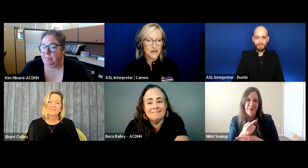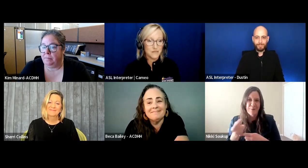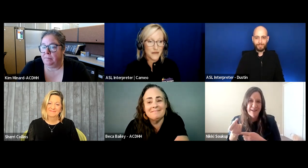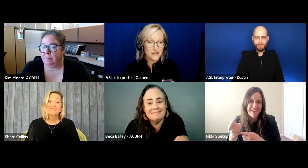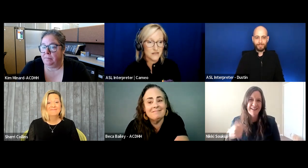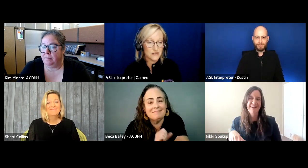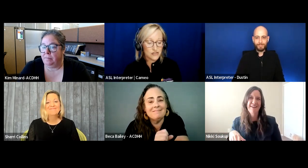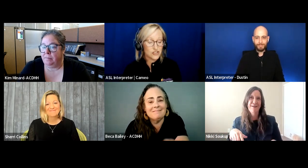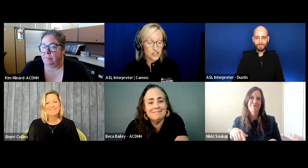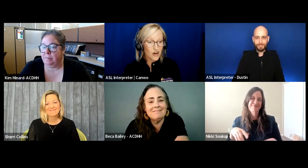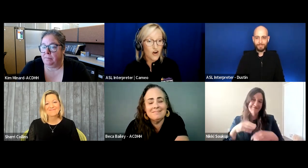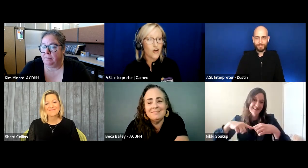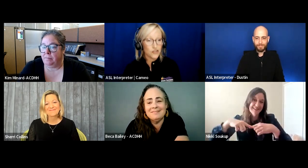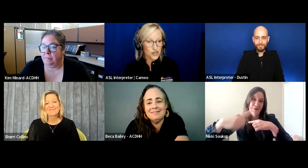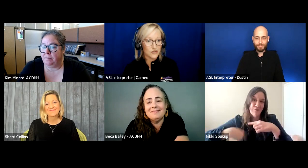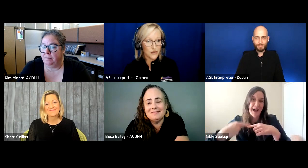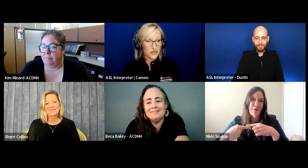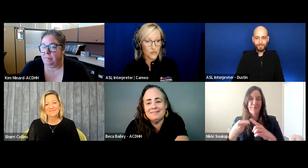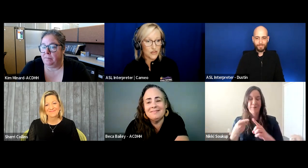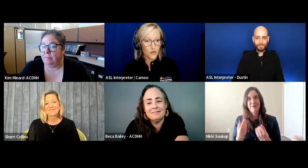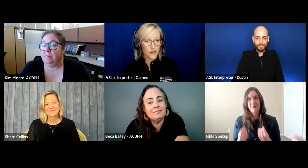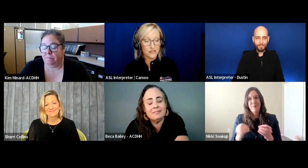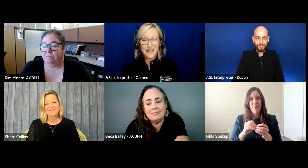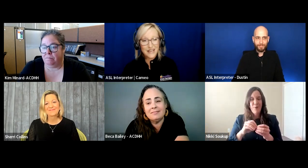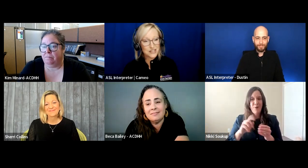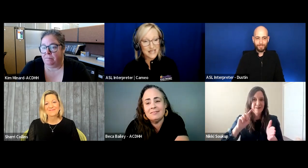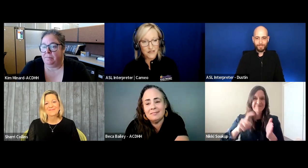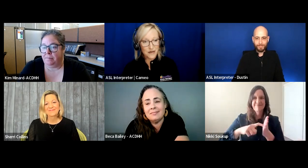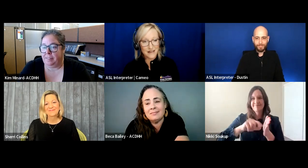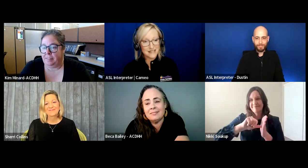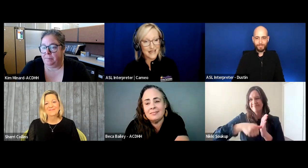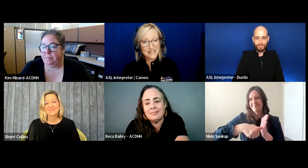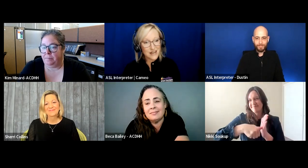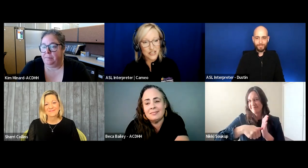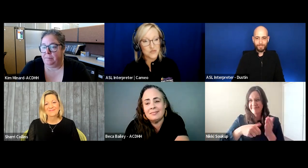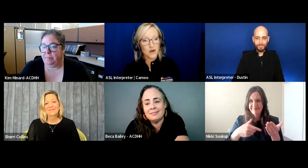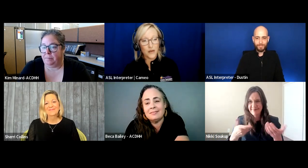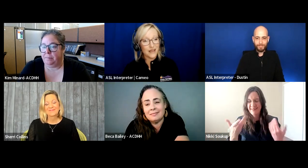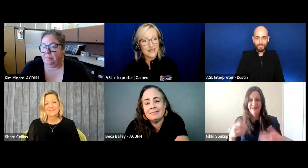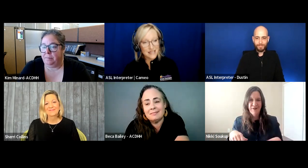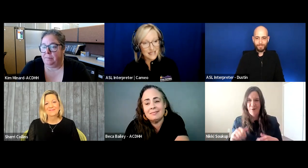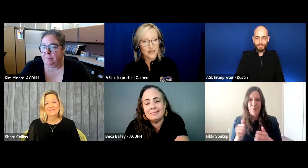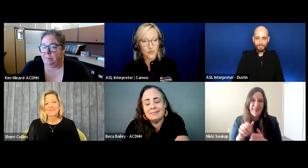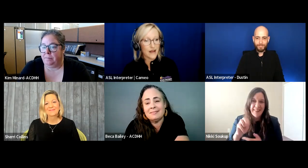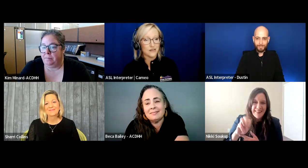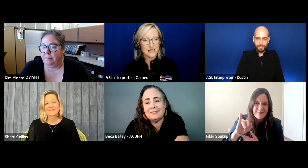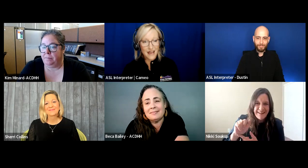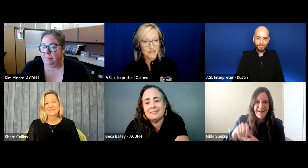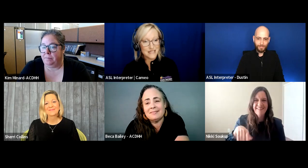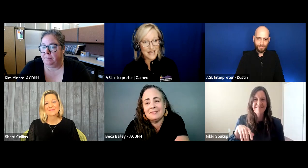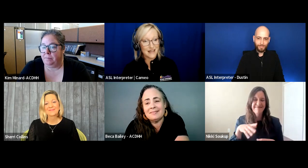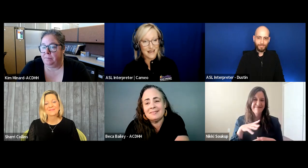lives, but share our culture with the world. And just like everybody else said, it's not just 1 week, it's a